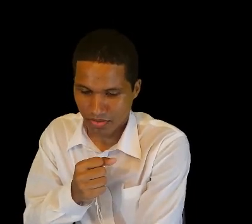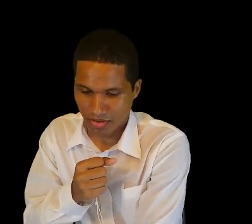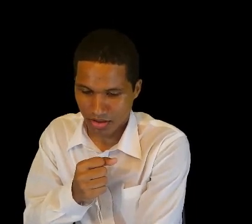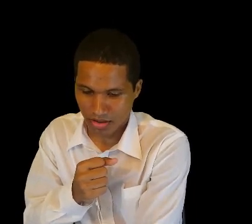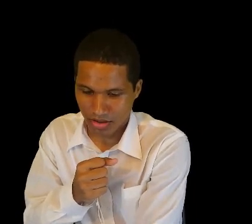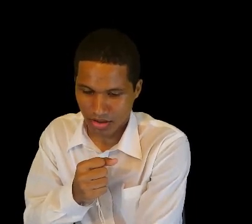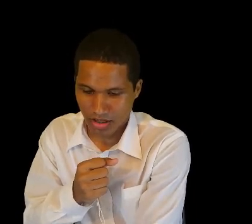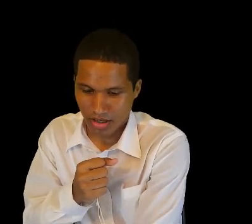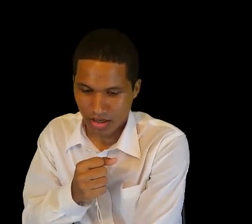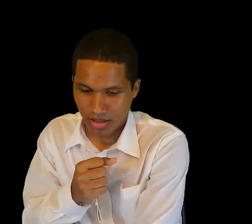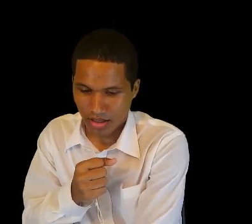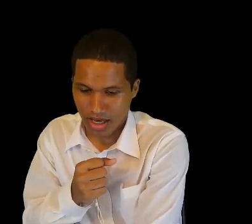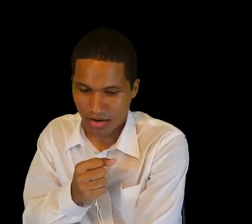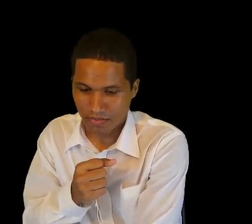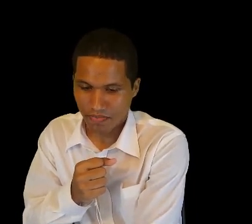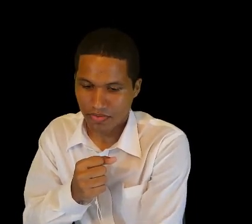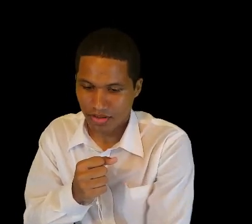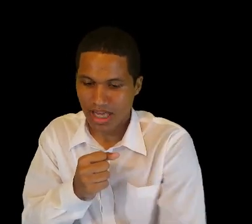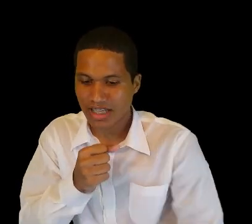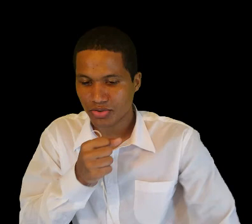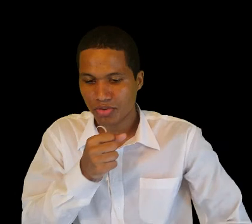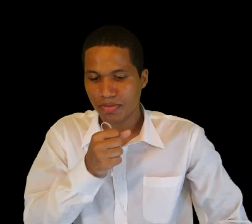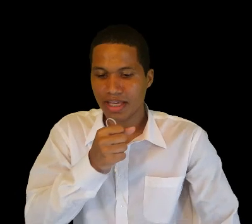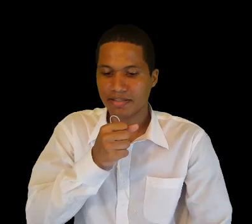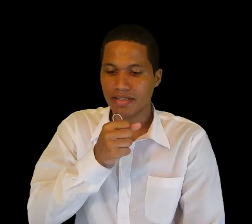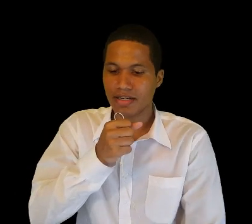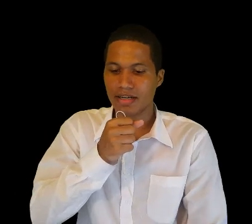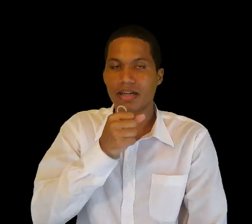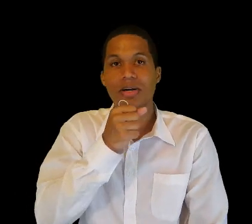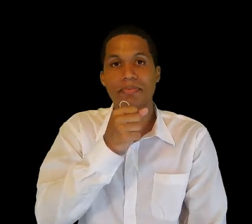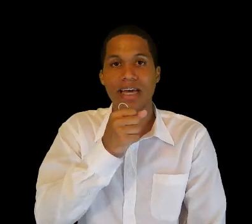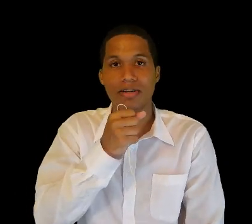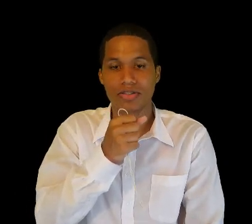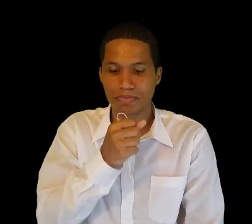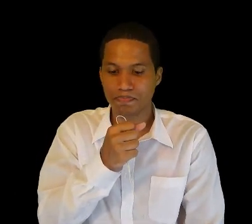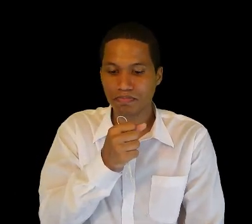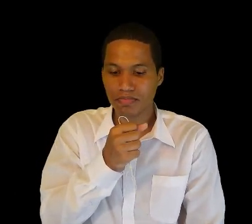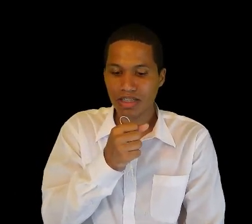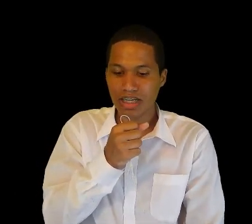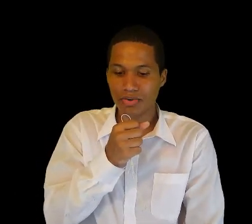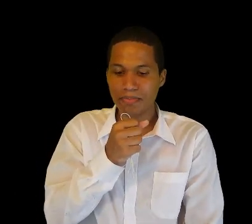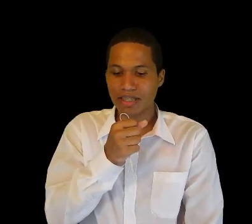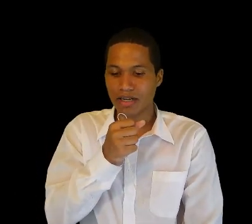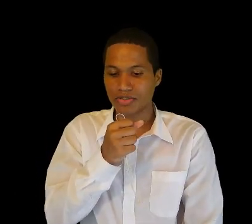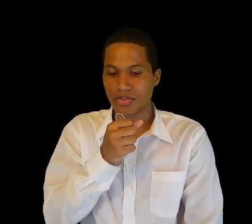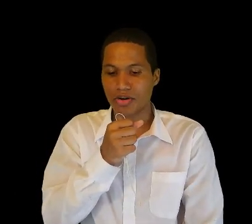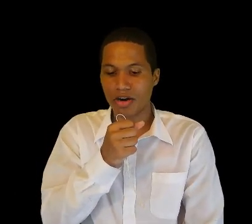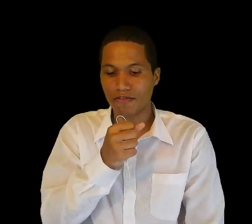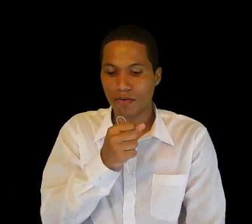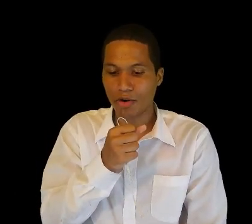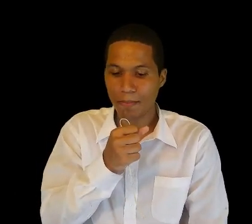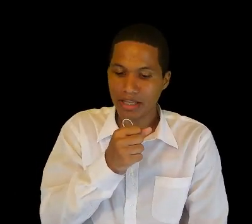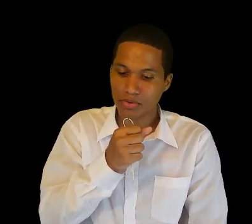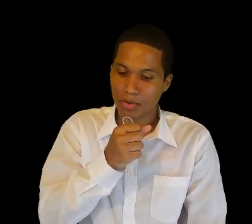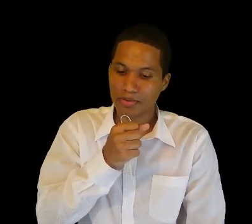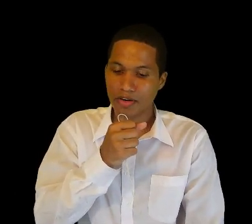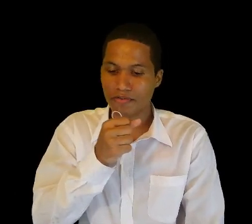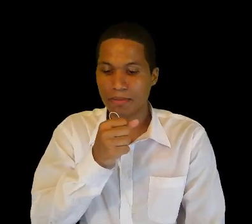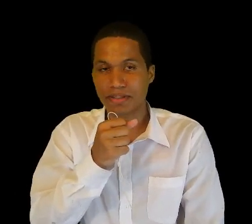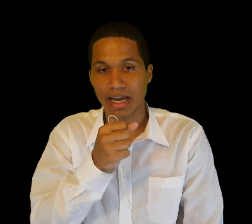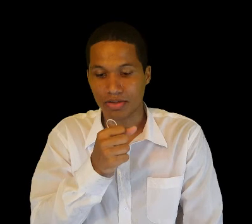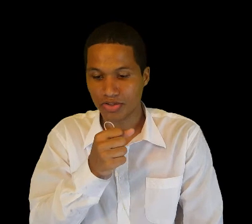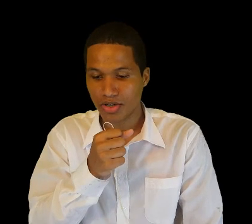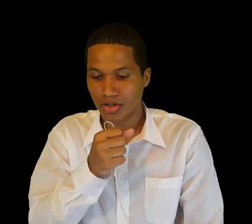group. Now, the last group is reptiles. Reptiles, there are 4 main groups